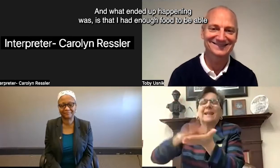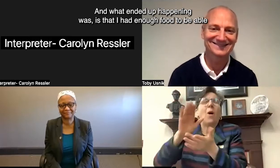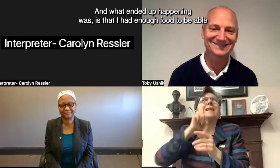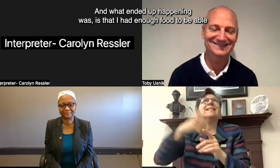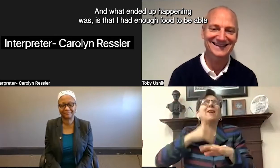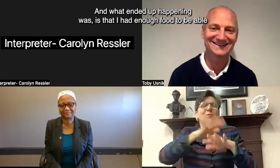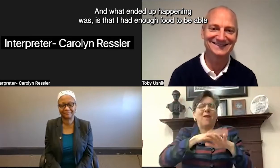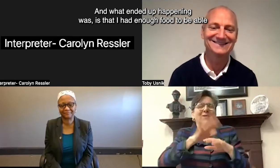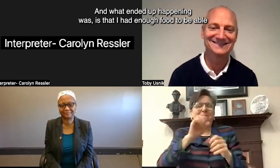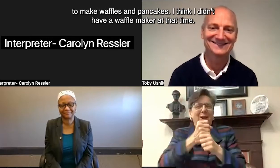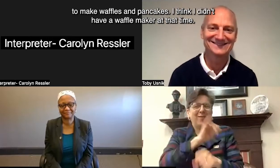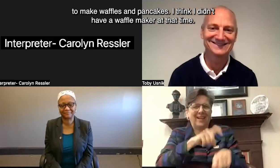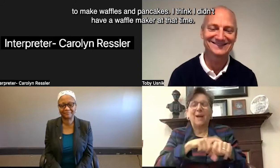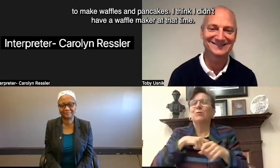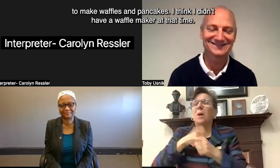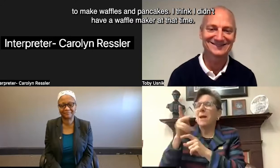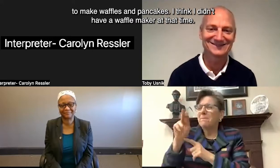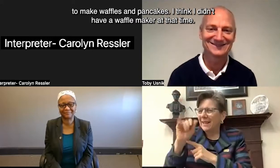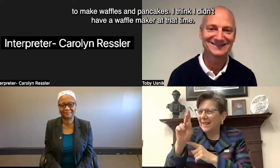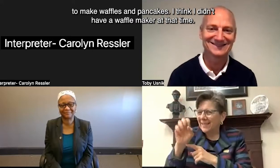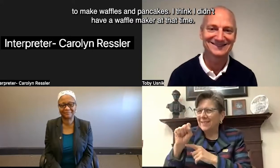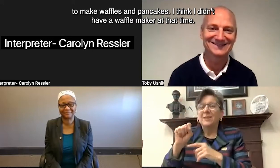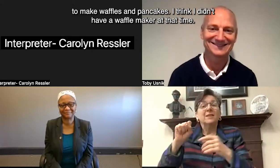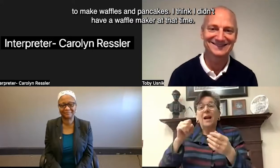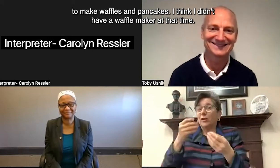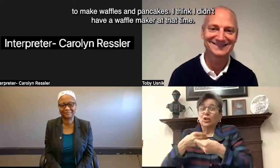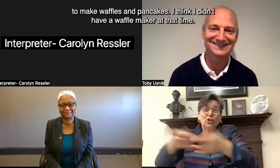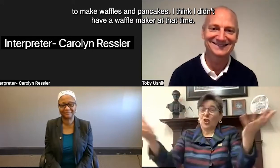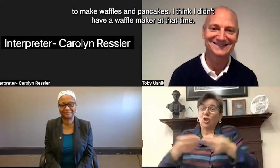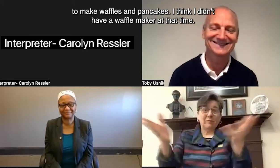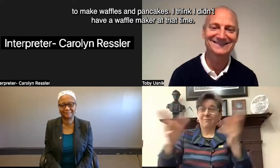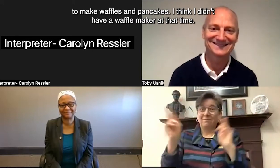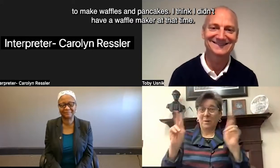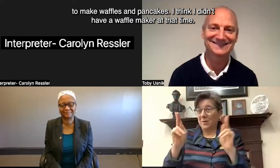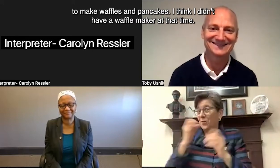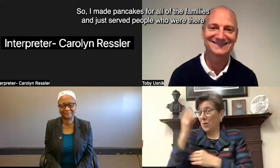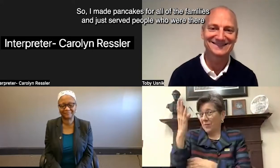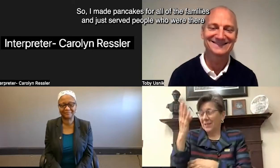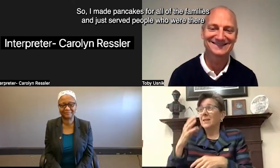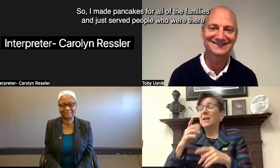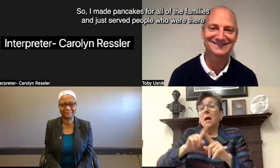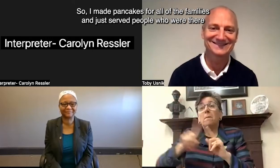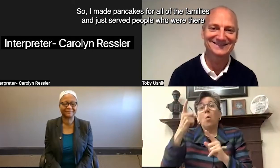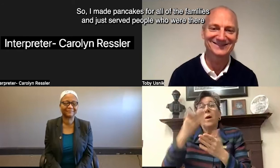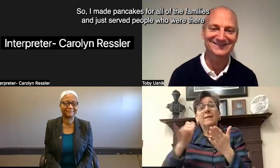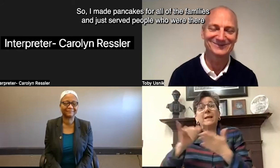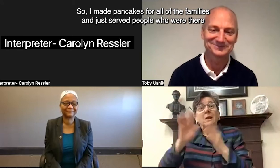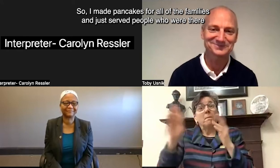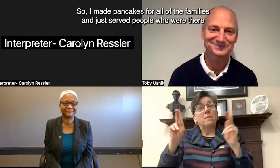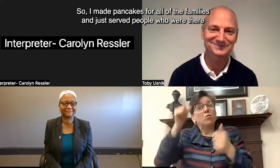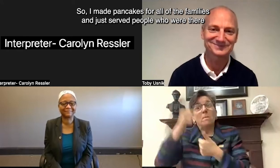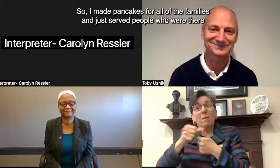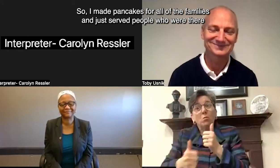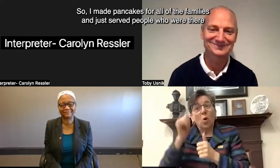make waffles and pancakes. I think I didn't have a waffle maker at that time, so I made pancakes for all of the families and just served people who were there